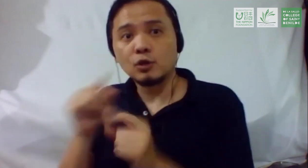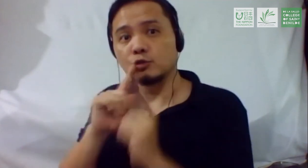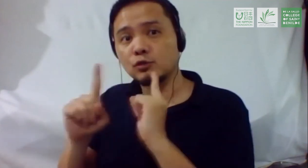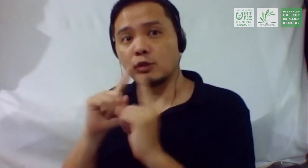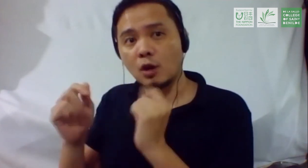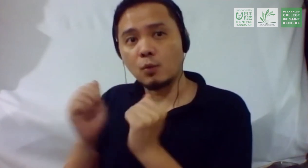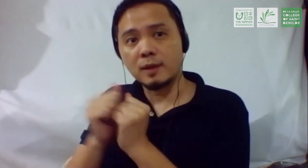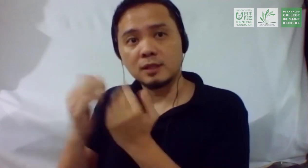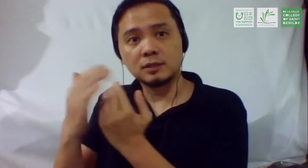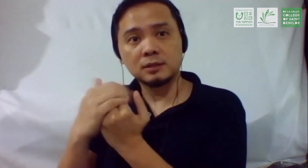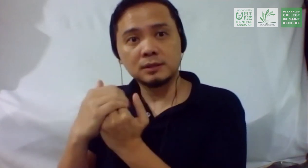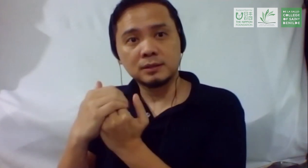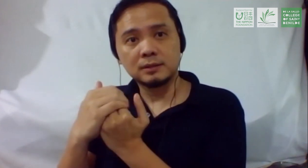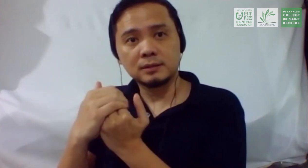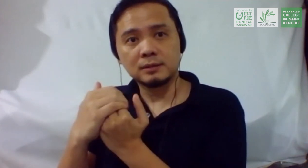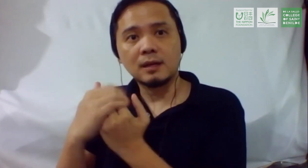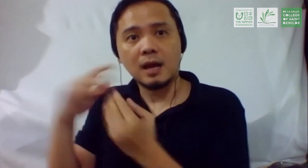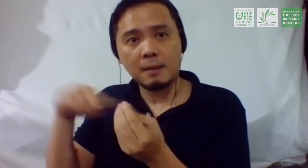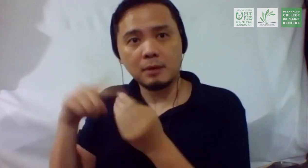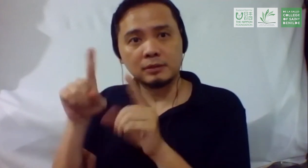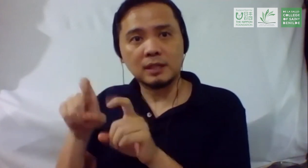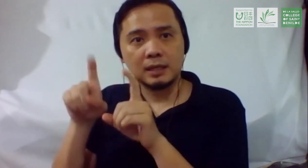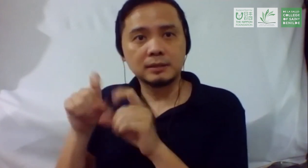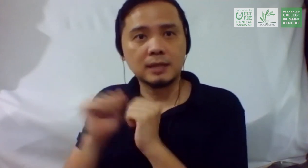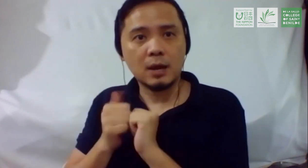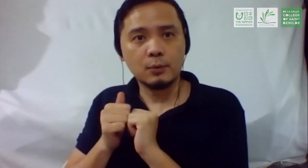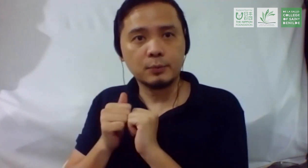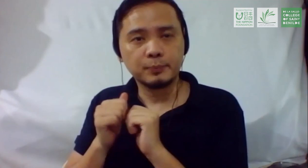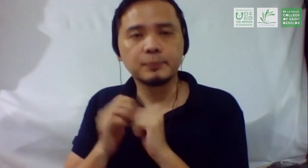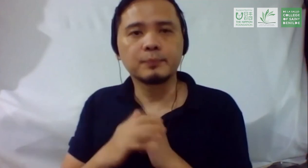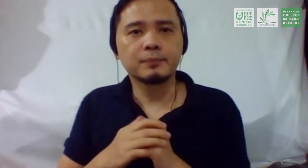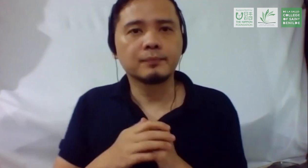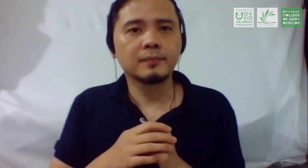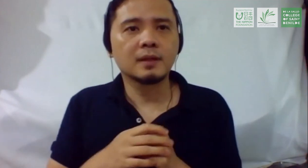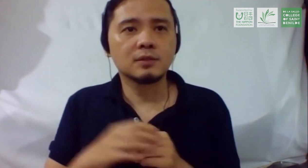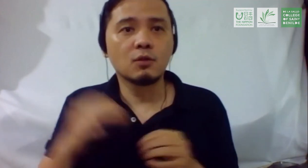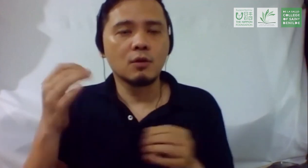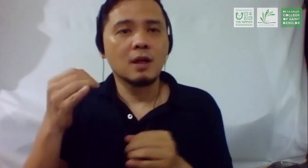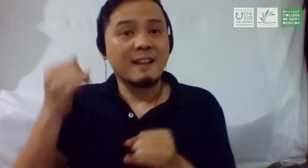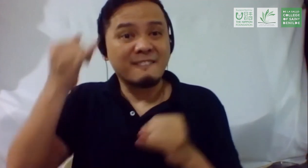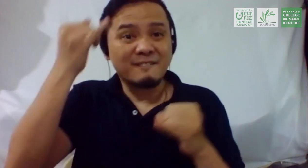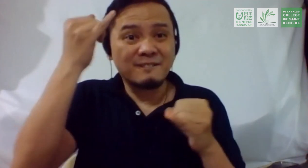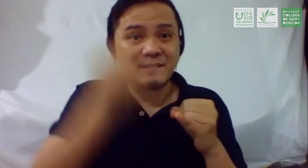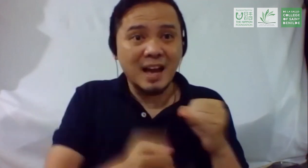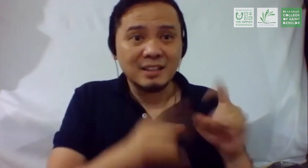Teshin. Okay, I won't have the final until you make a decision, but